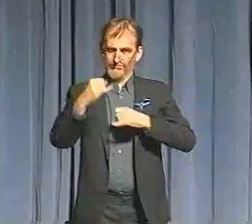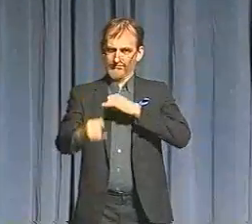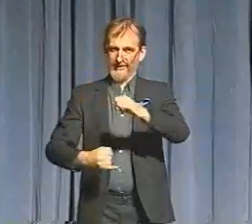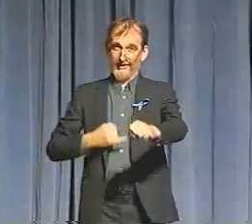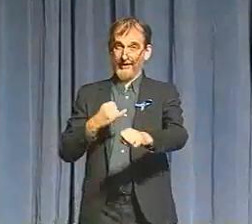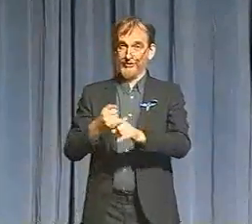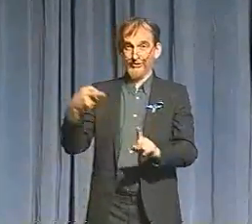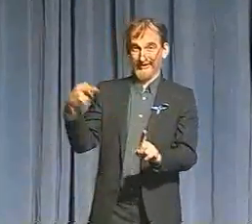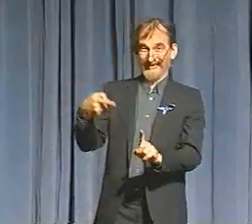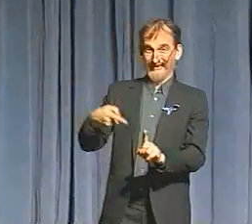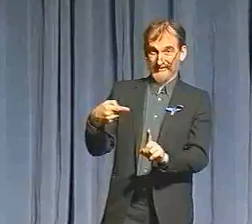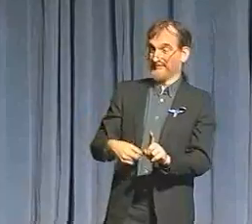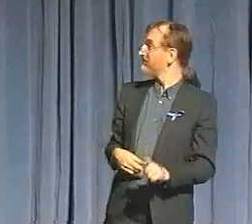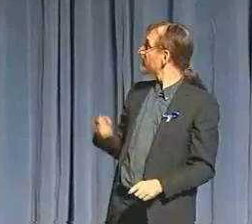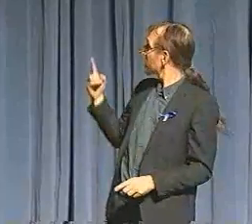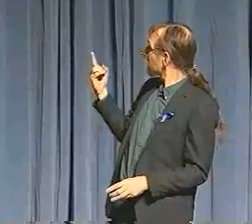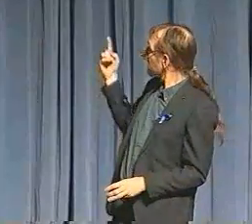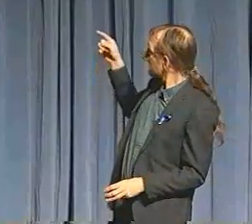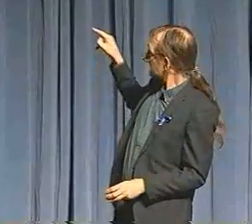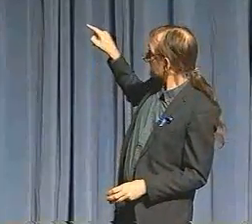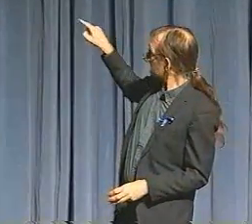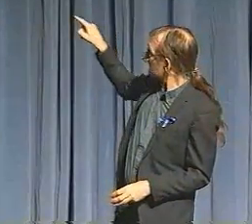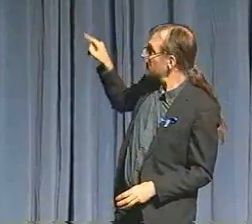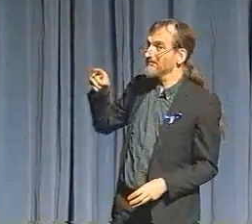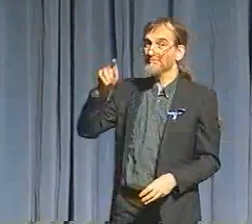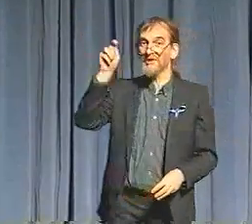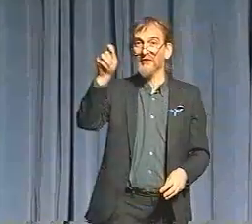to speech. And I believe that